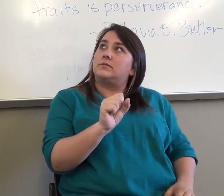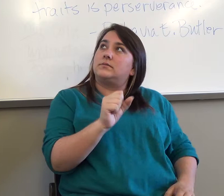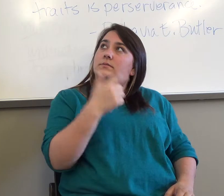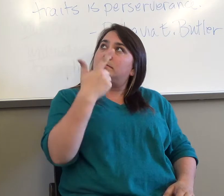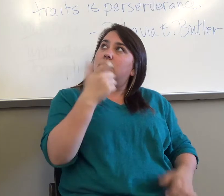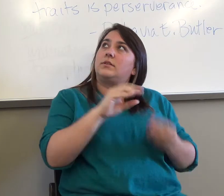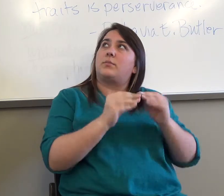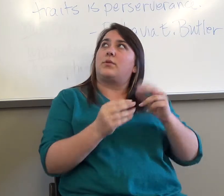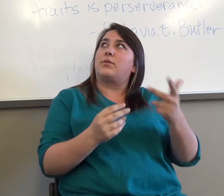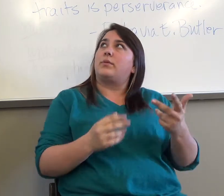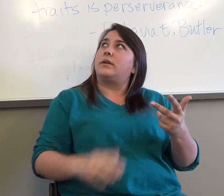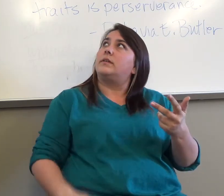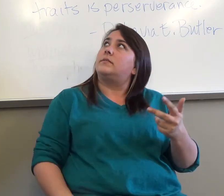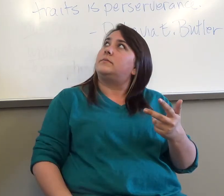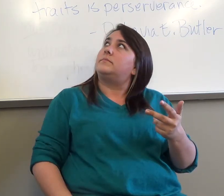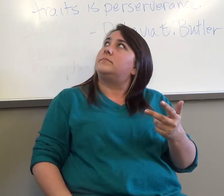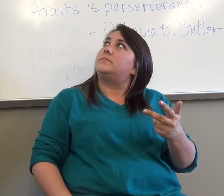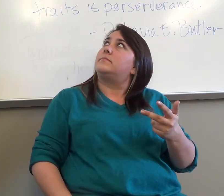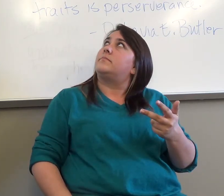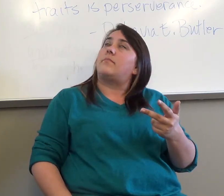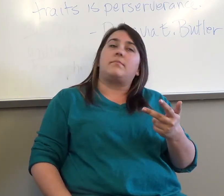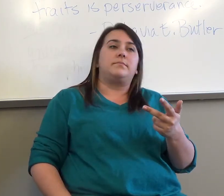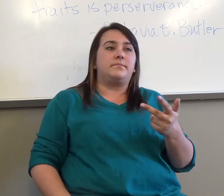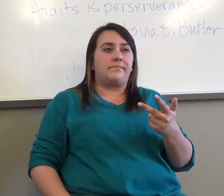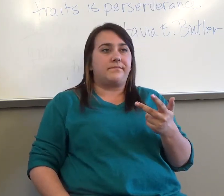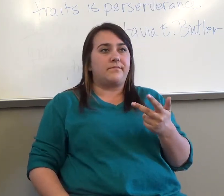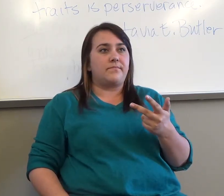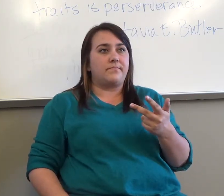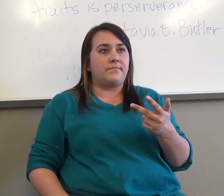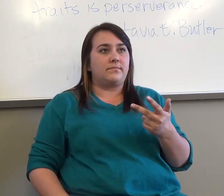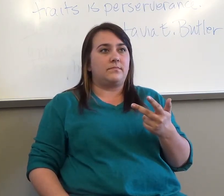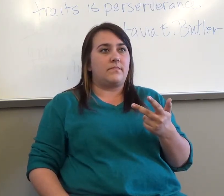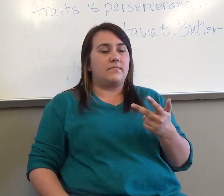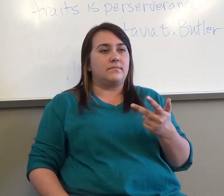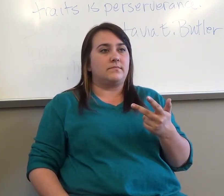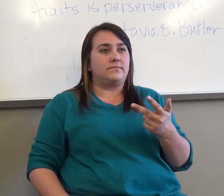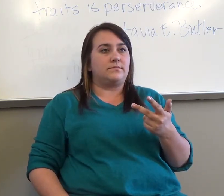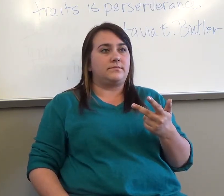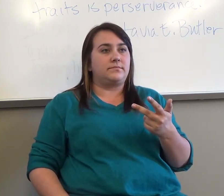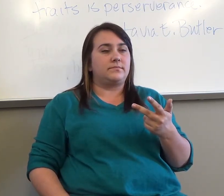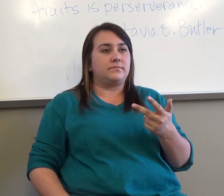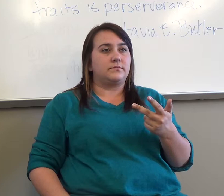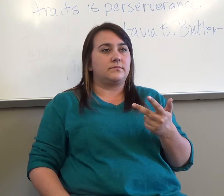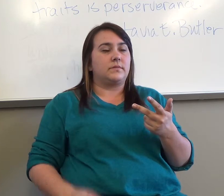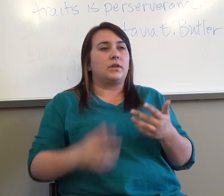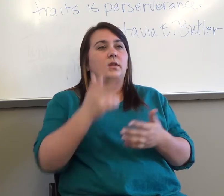liquidity, safety, and interest, are a better investment than annuities. What's your three-part essay map